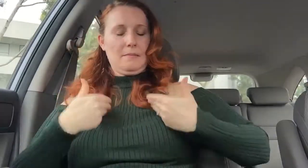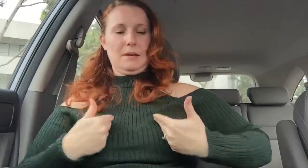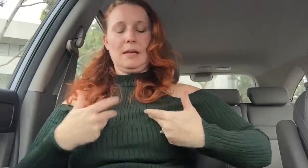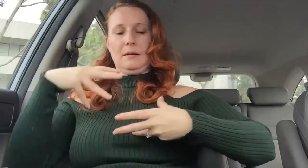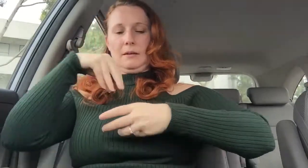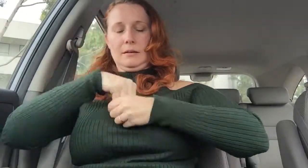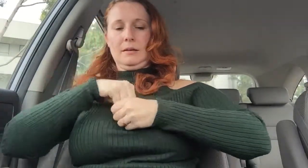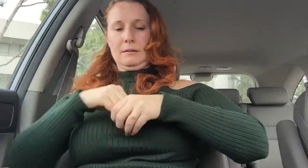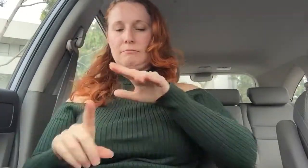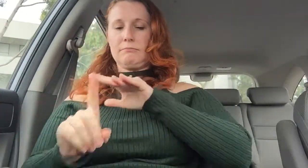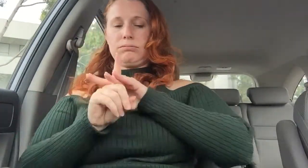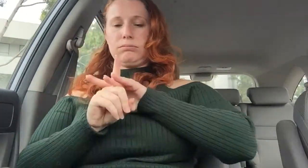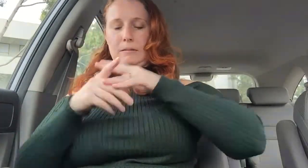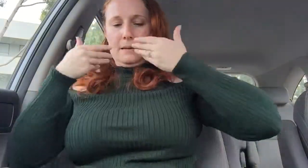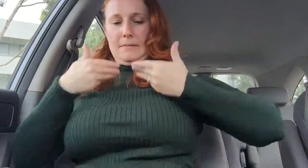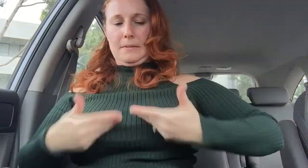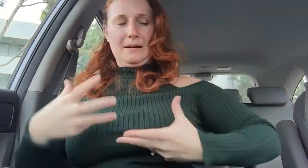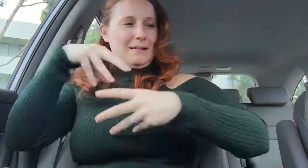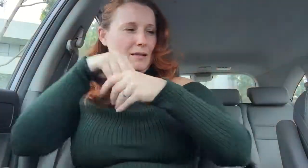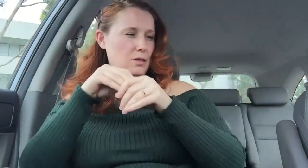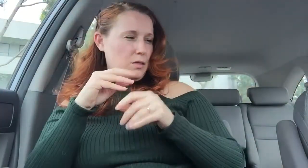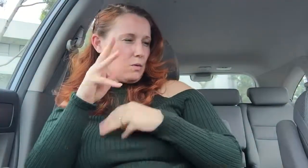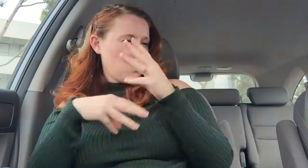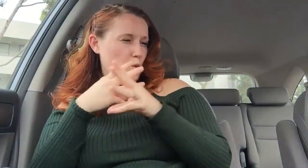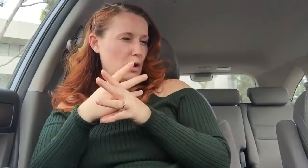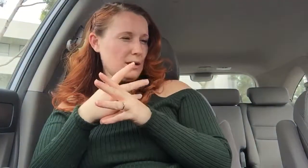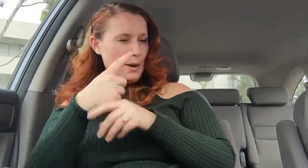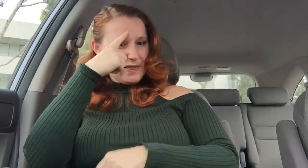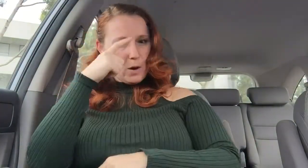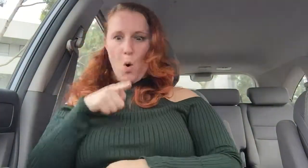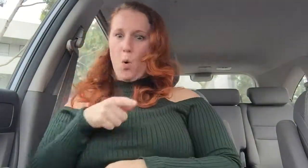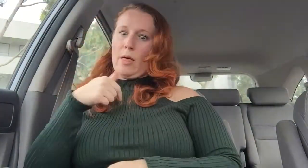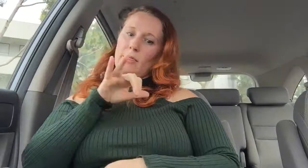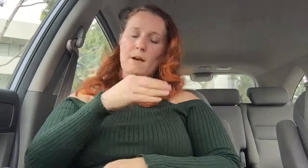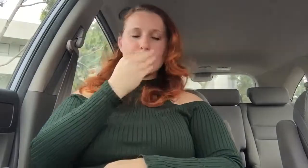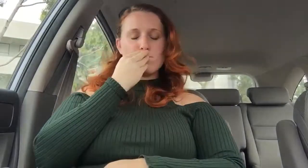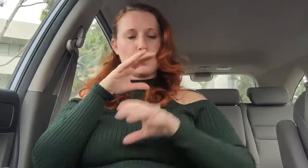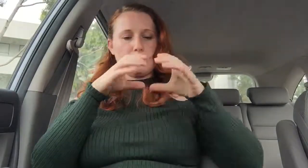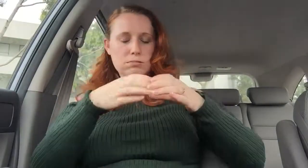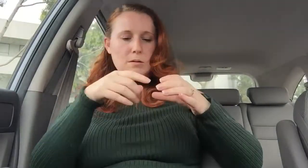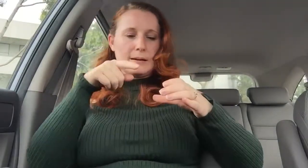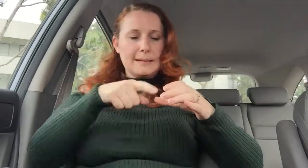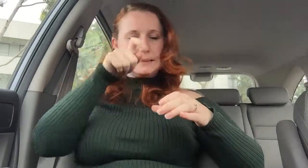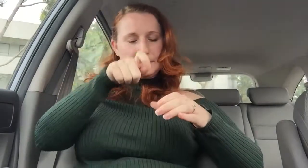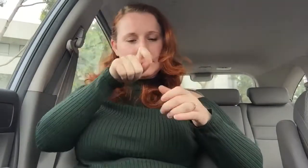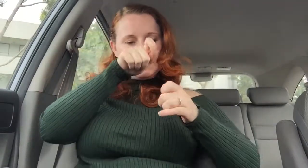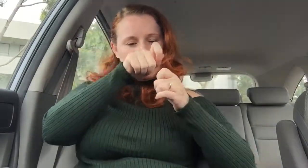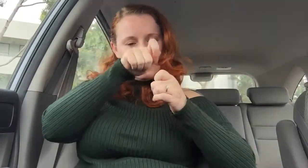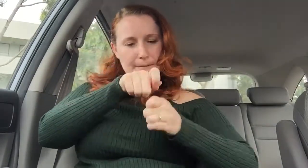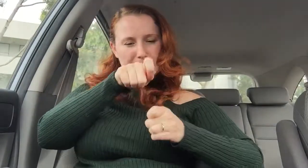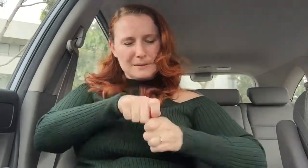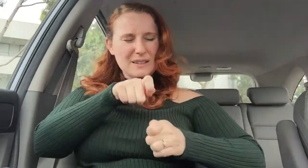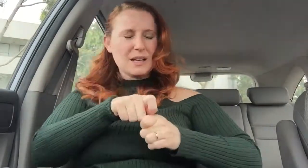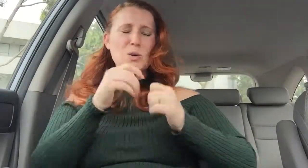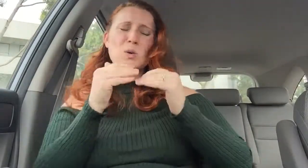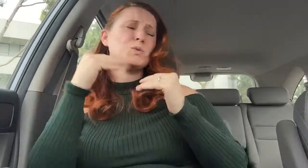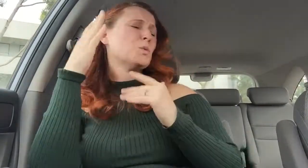body looked and the things that I was eating, and this exact meal has to be this exact way. And it's like, I don't want to put so much energy into these things. Like, I don't have enough time for